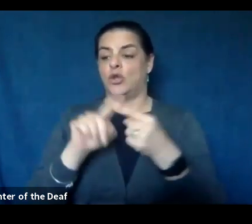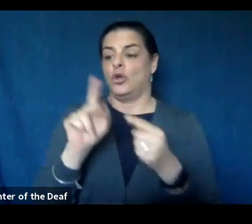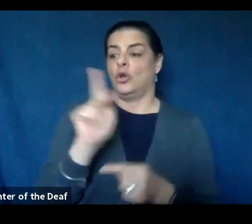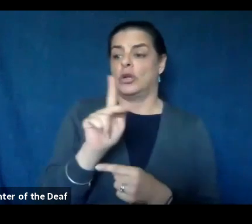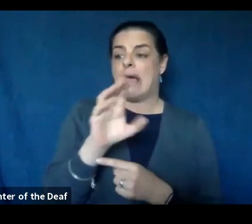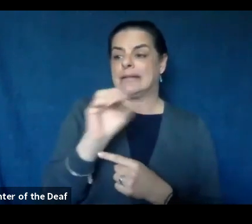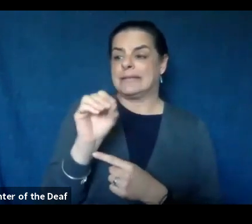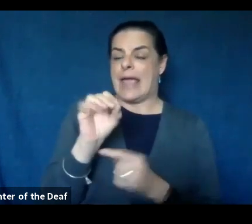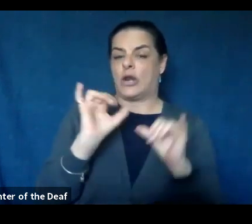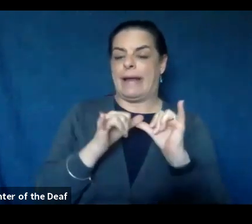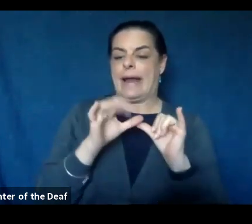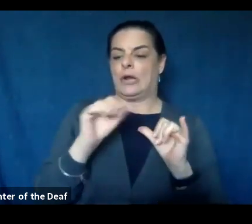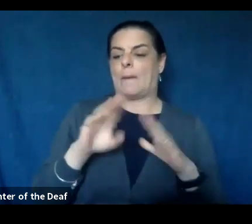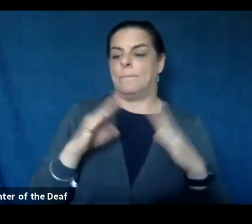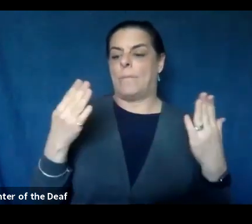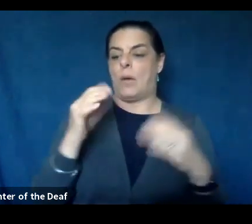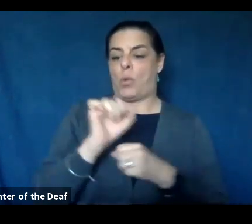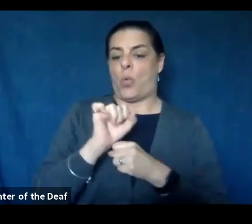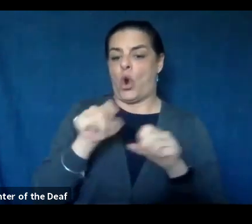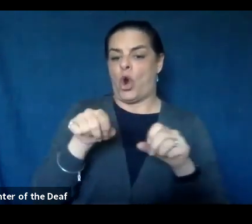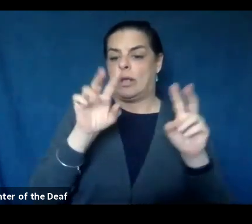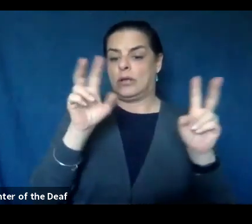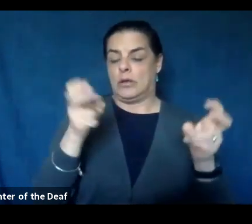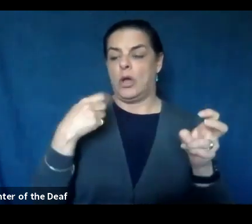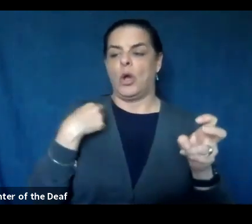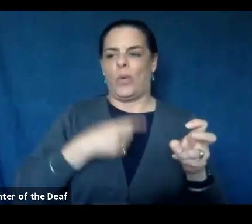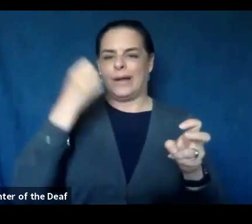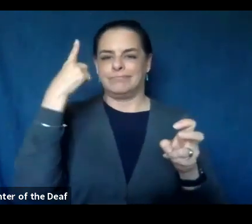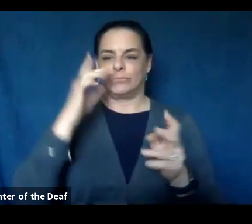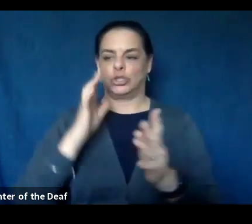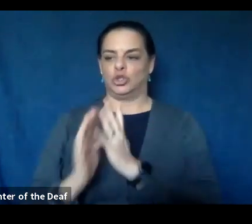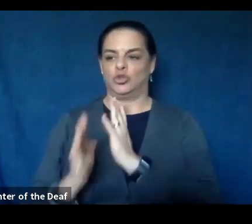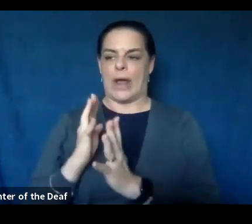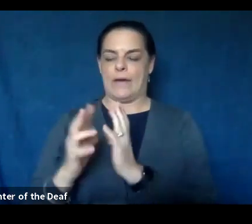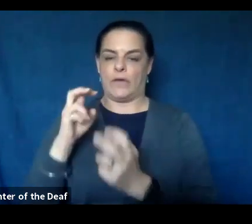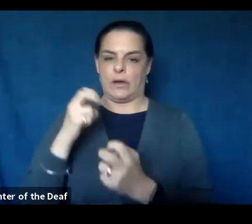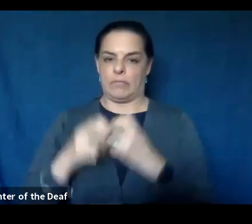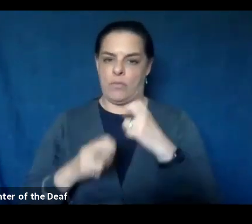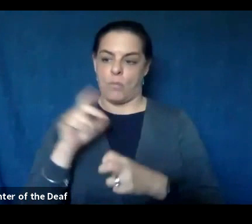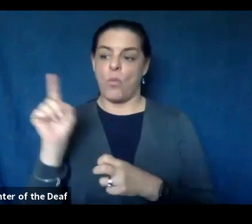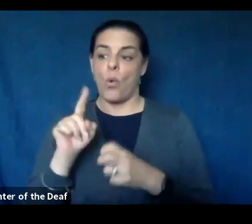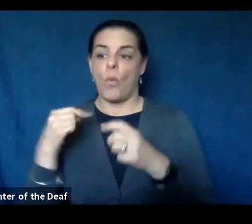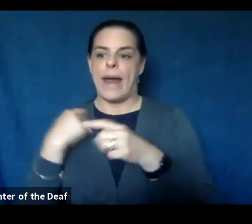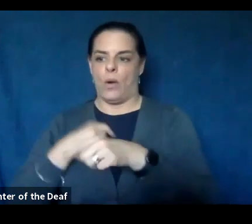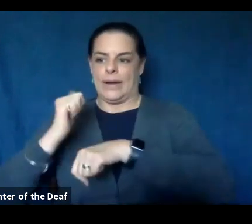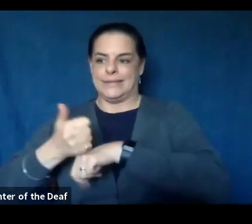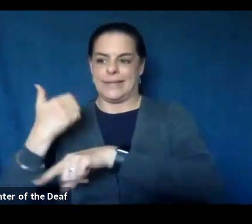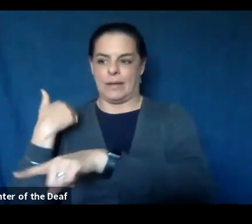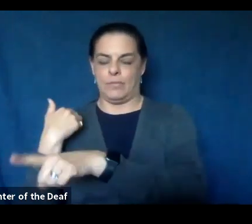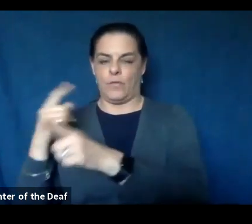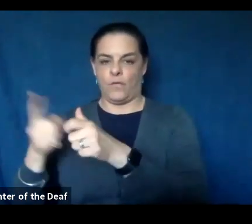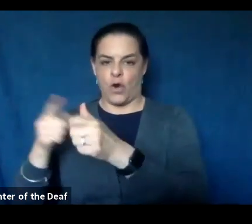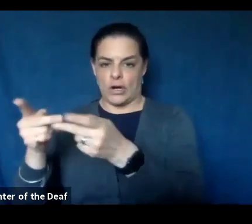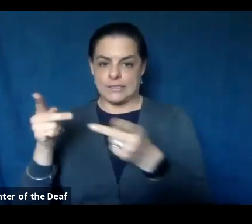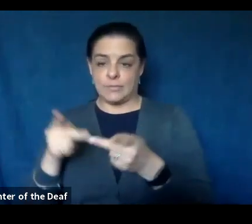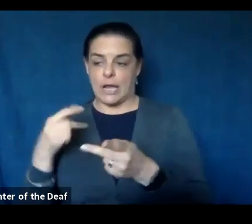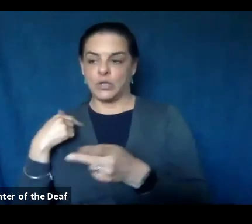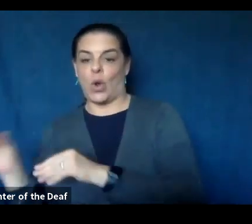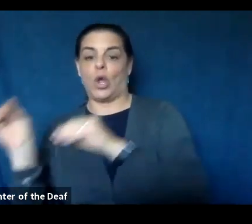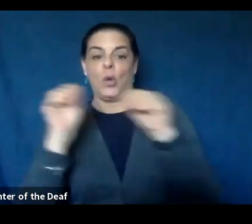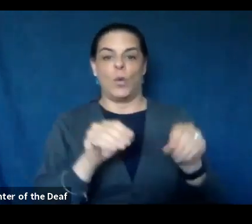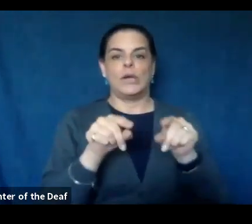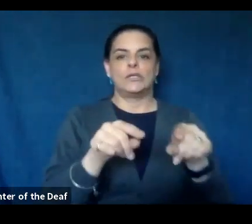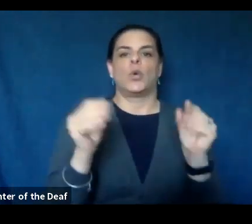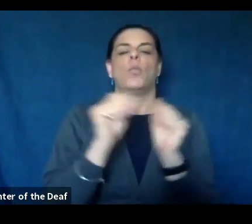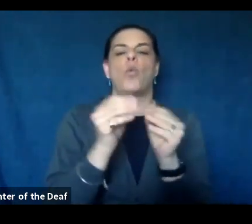Public Works is that we realized that there were traffic issues in the area that we had been before. And so we wanted to get to a place that we could more